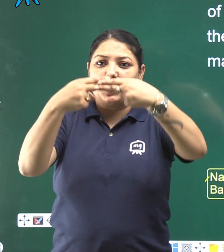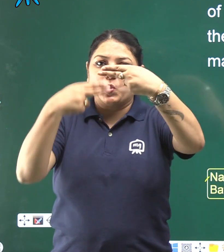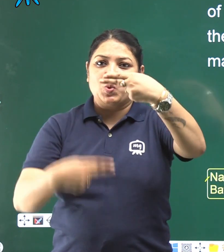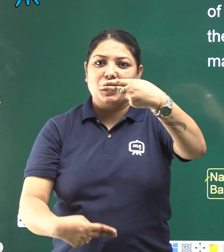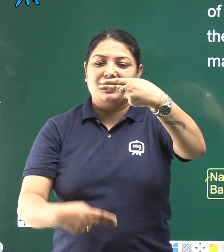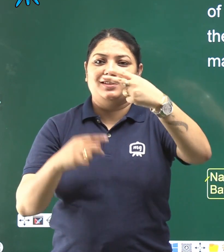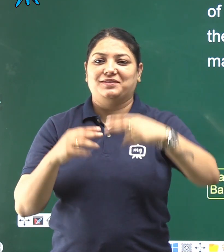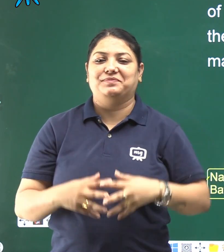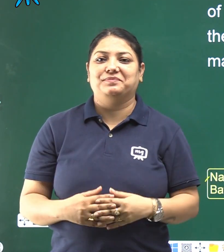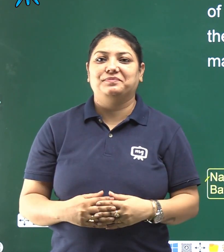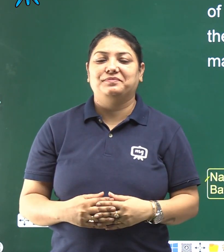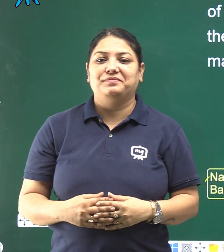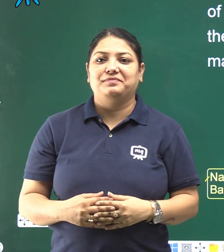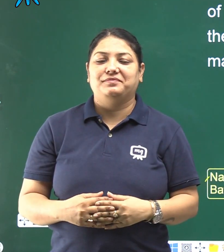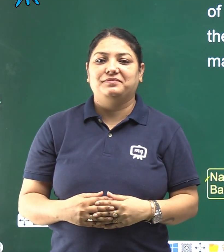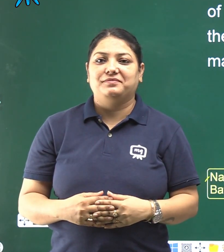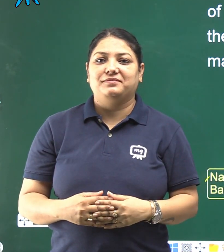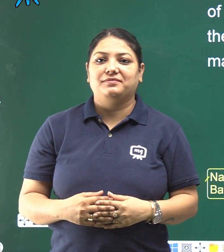warden,